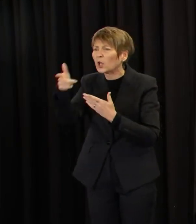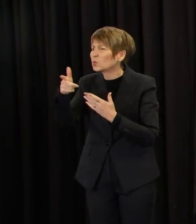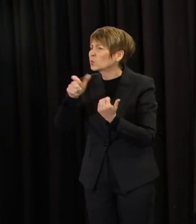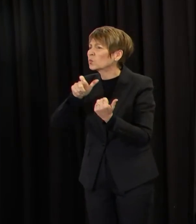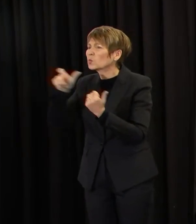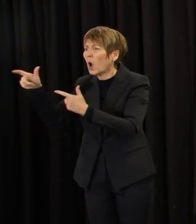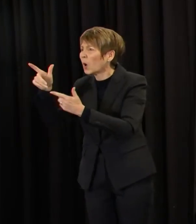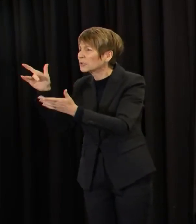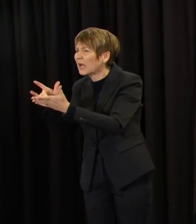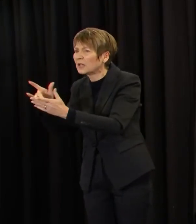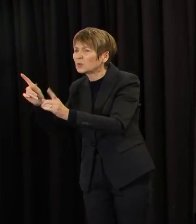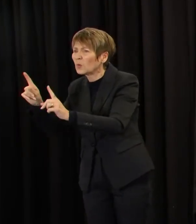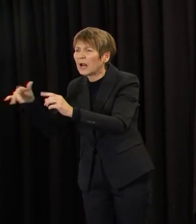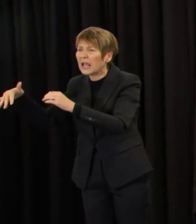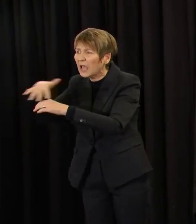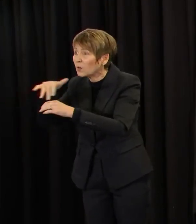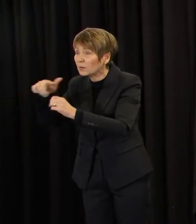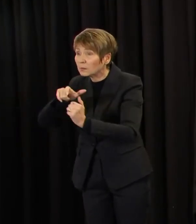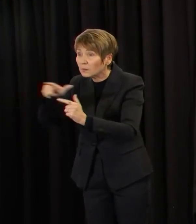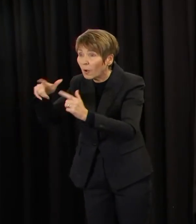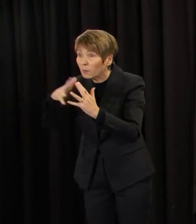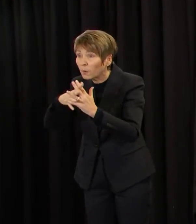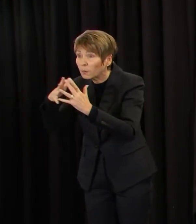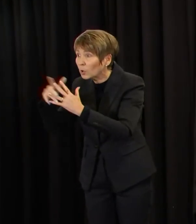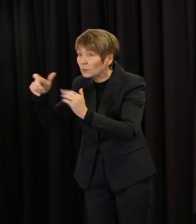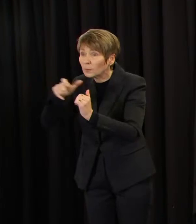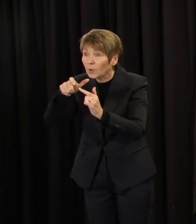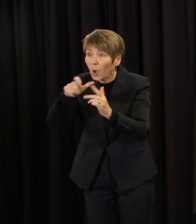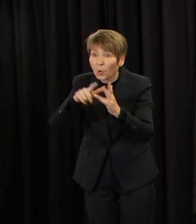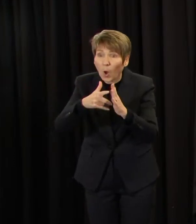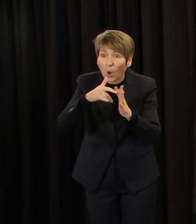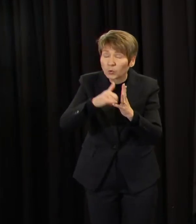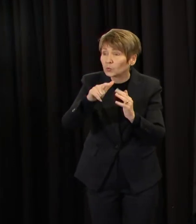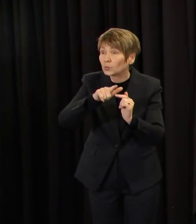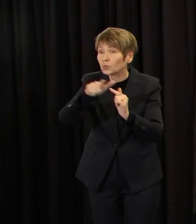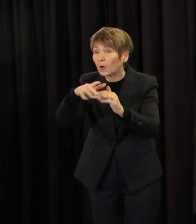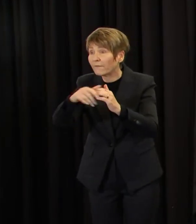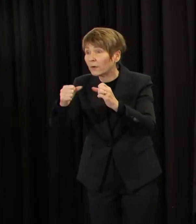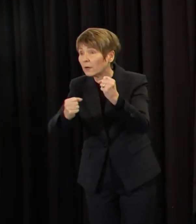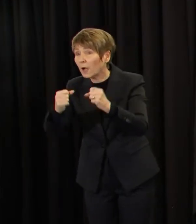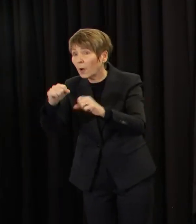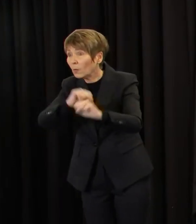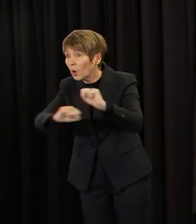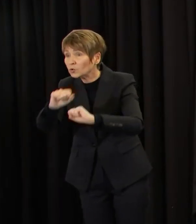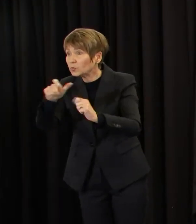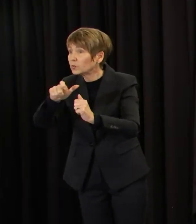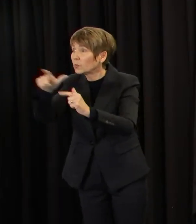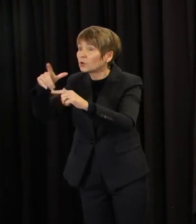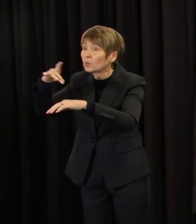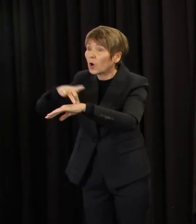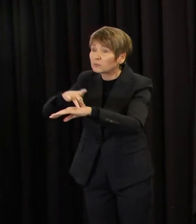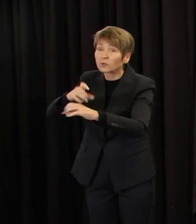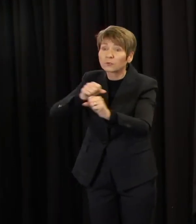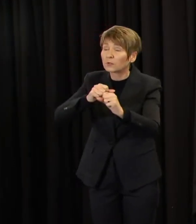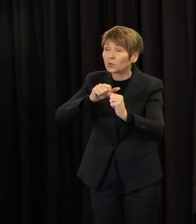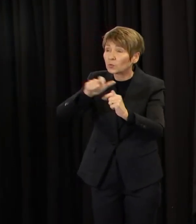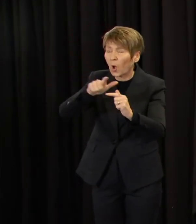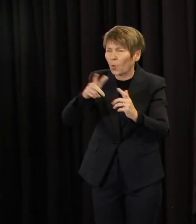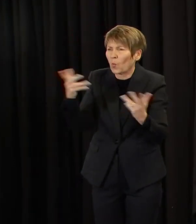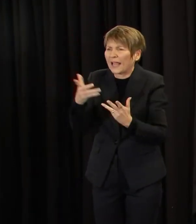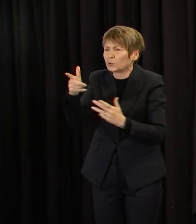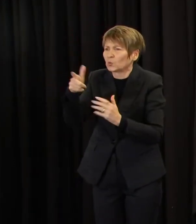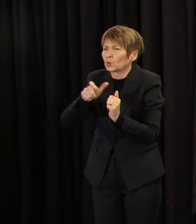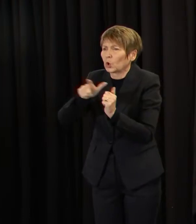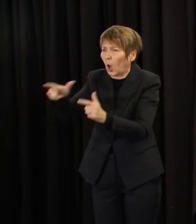the more people you've been exposed to, the more people we have to trace and follow on, and the more risk that the people you've been exposed to have already exposed other people.